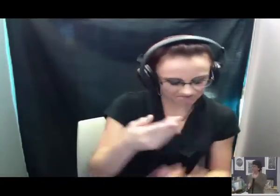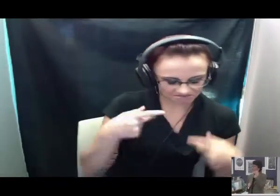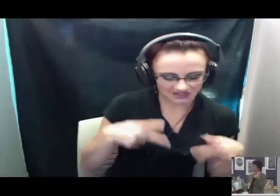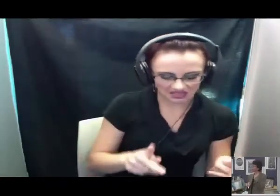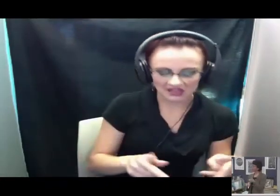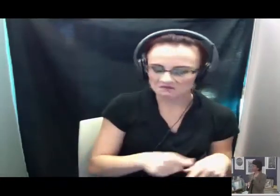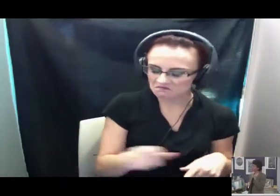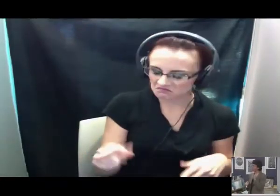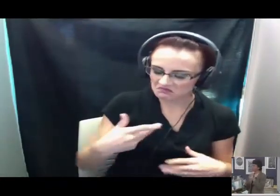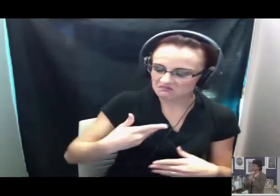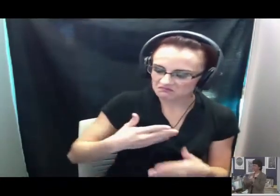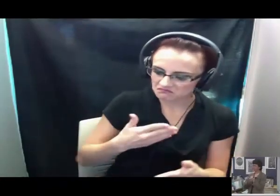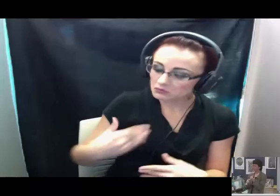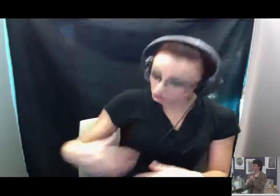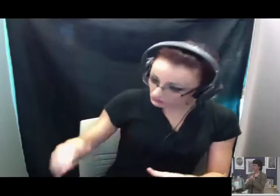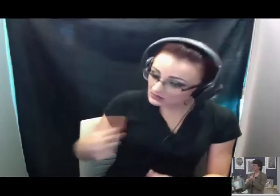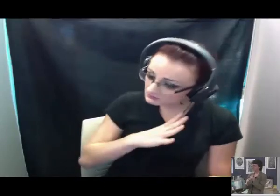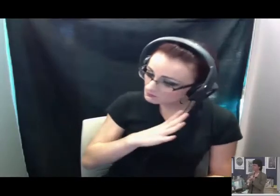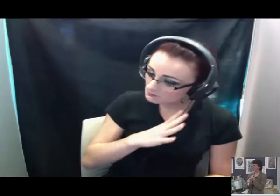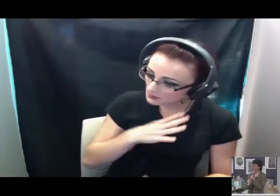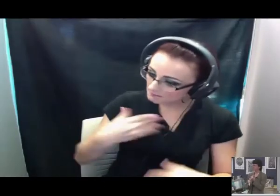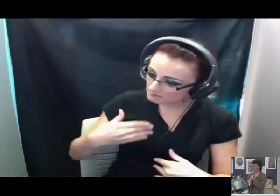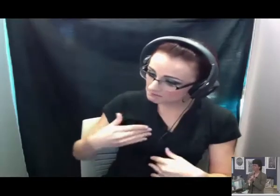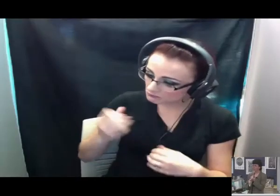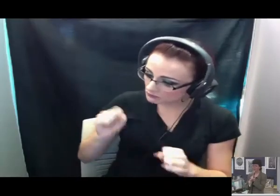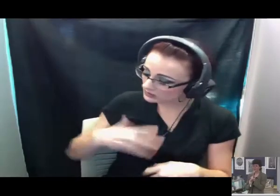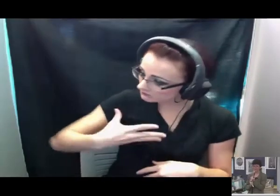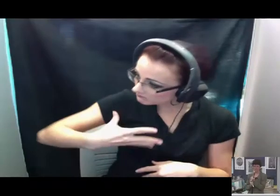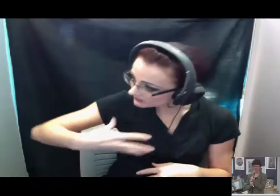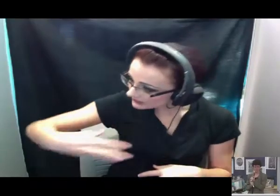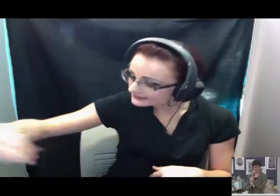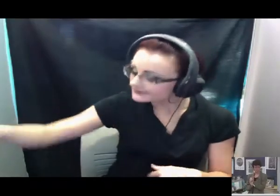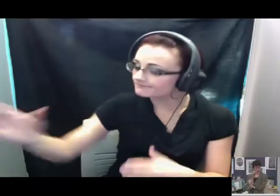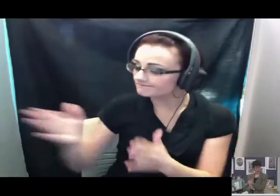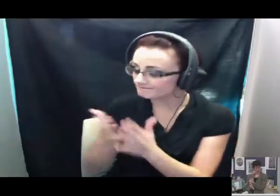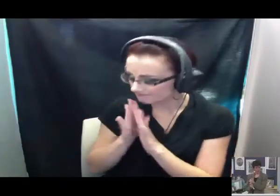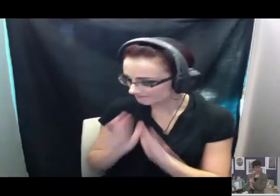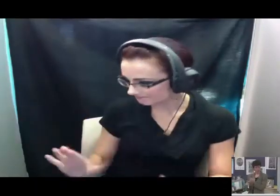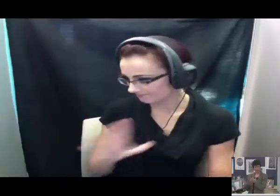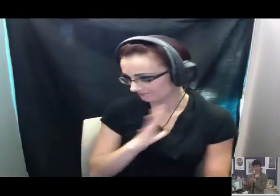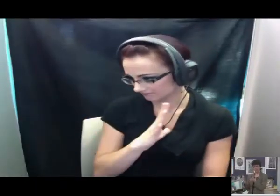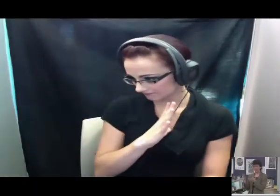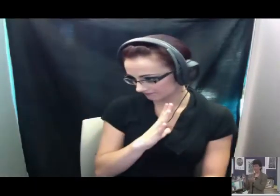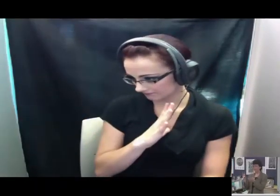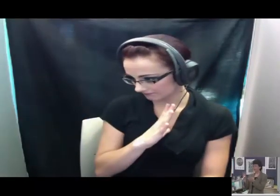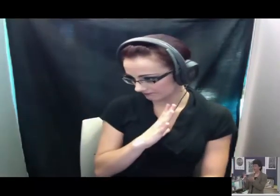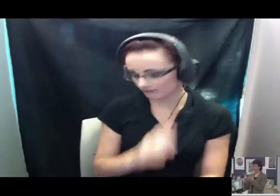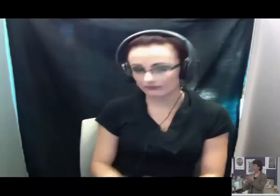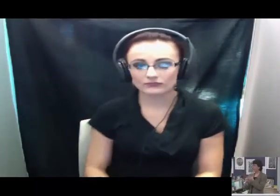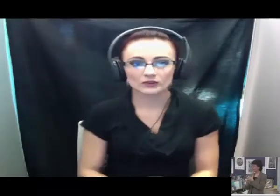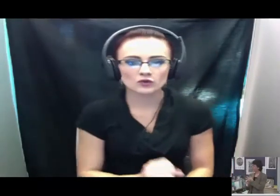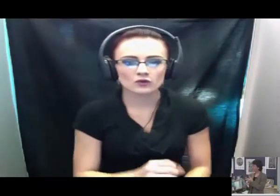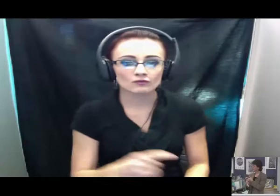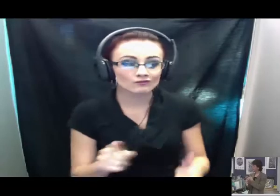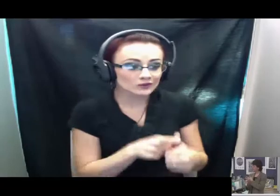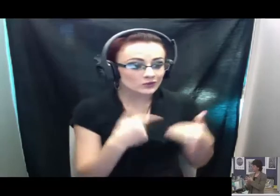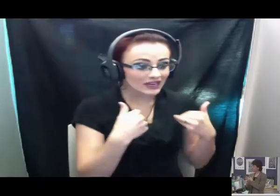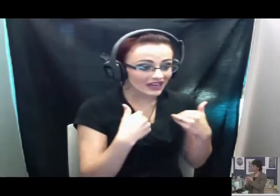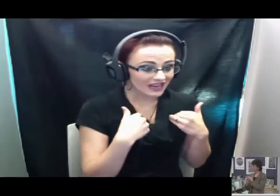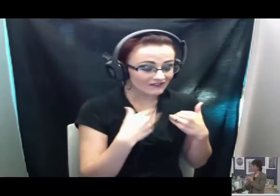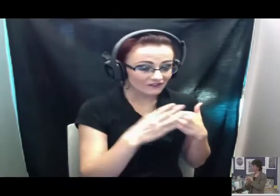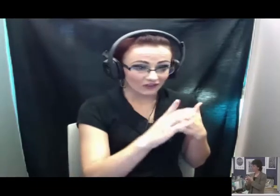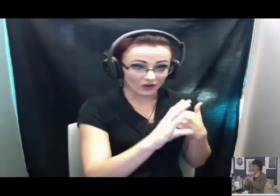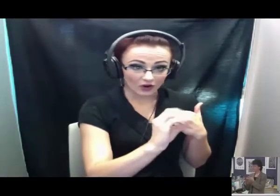So the first year, here we have our colonies getting an army together, and they've won some